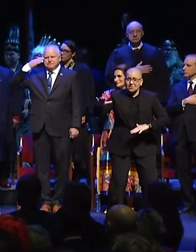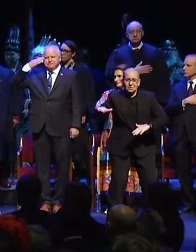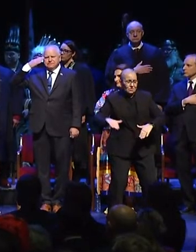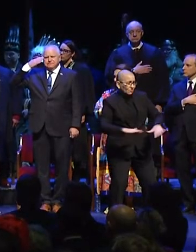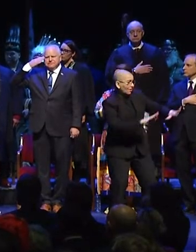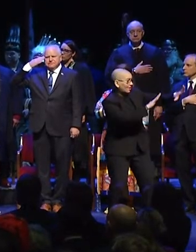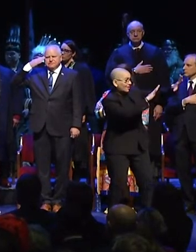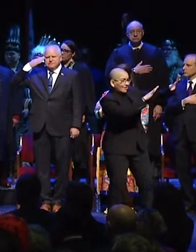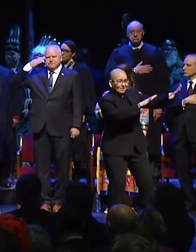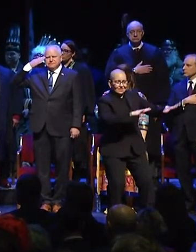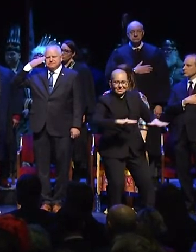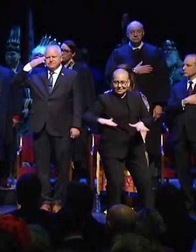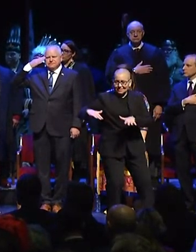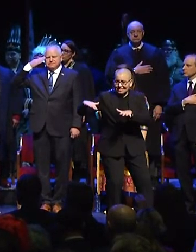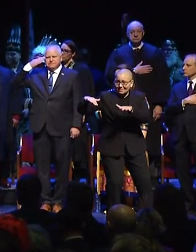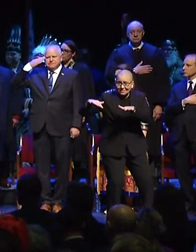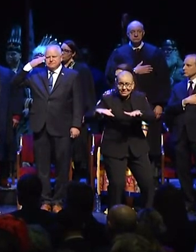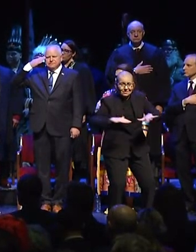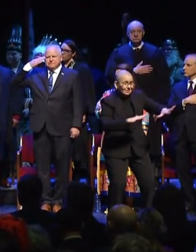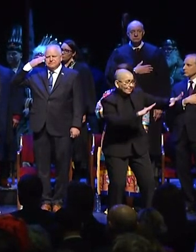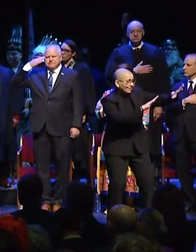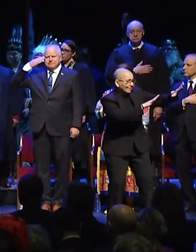rolling sea.